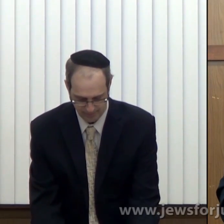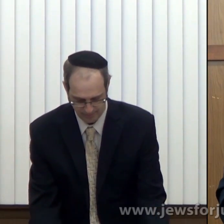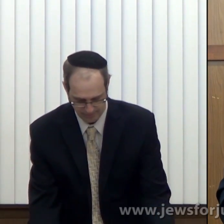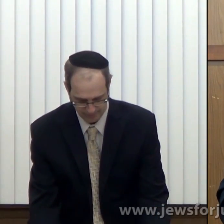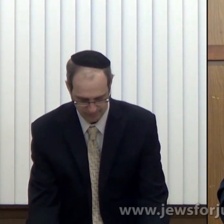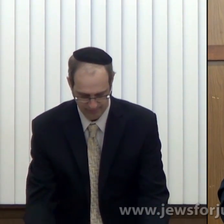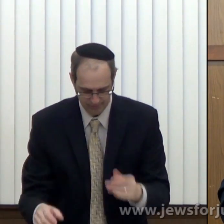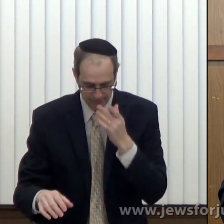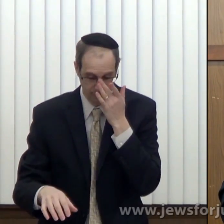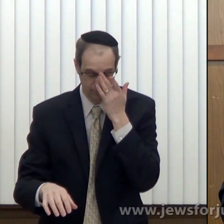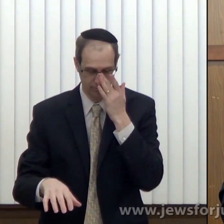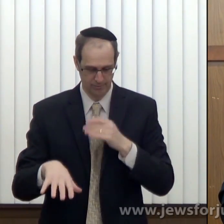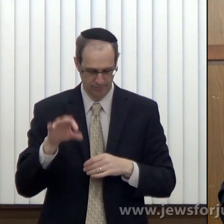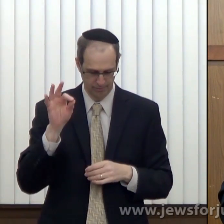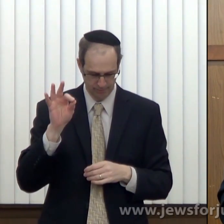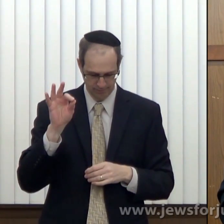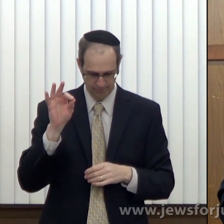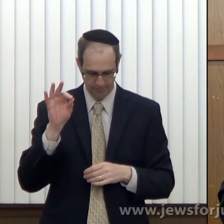we find